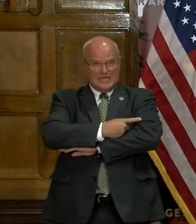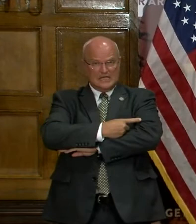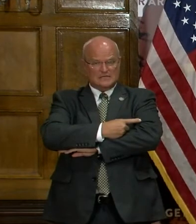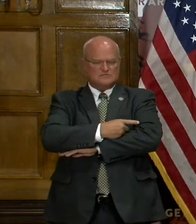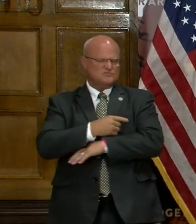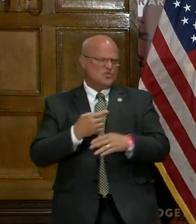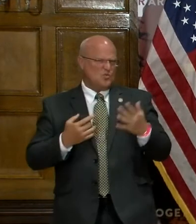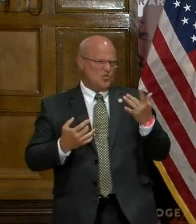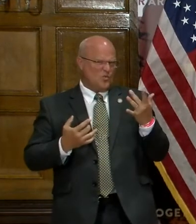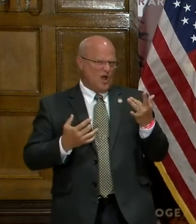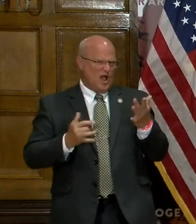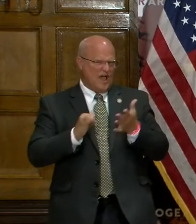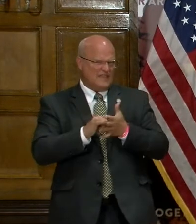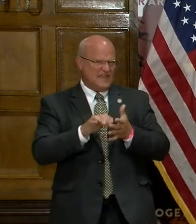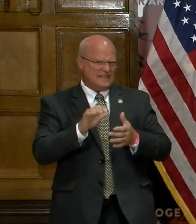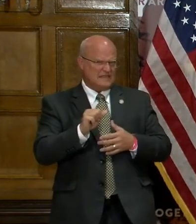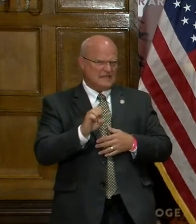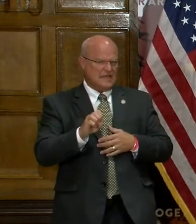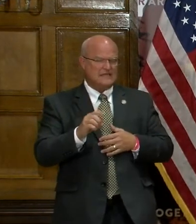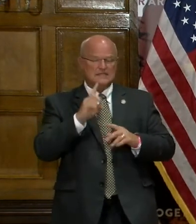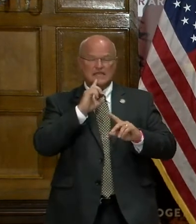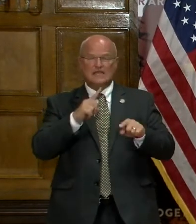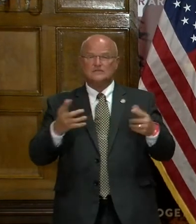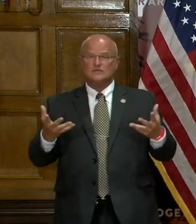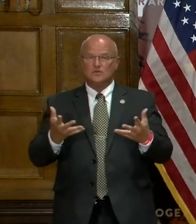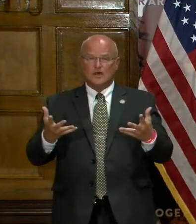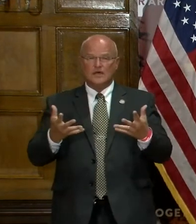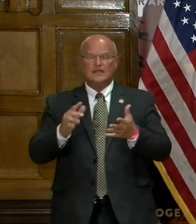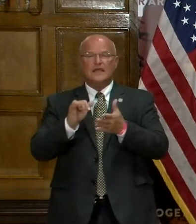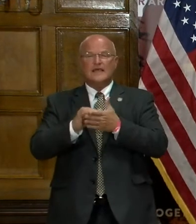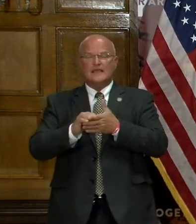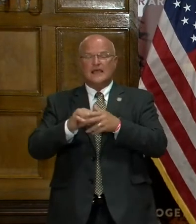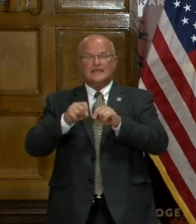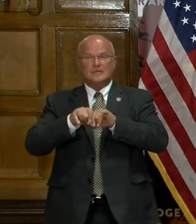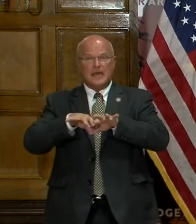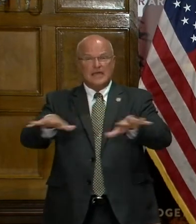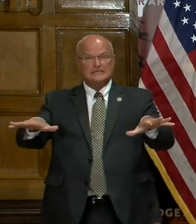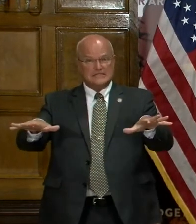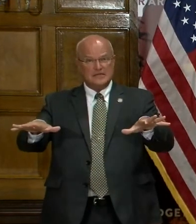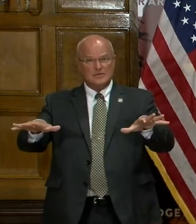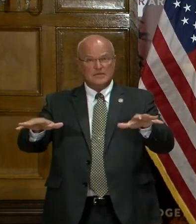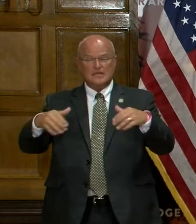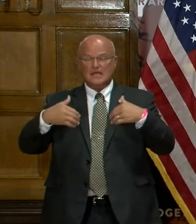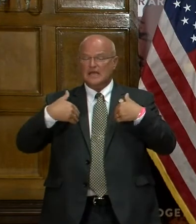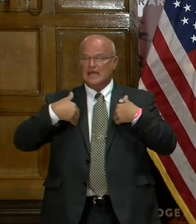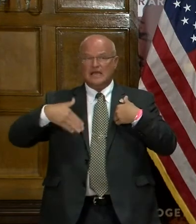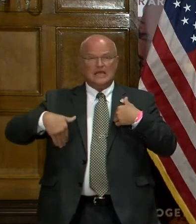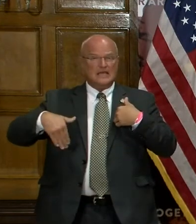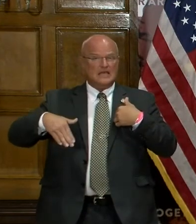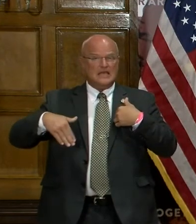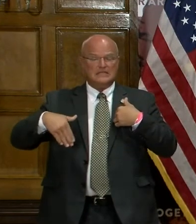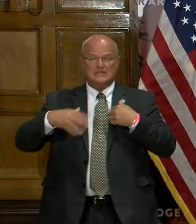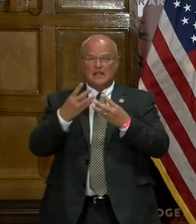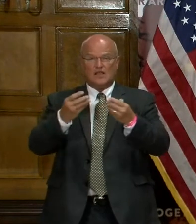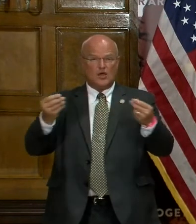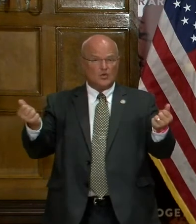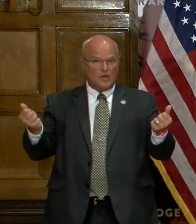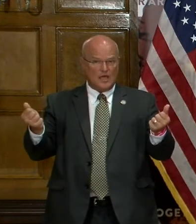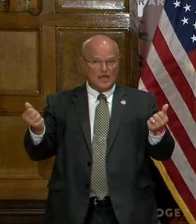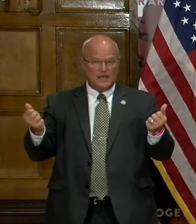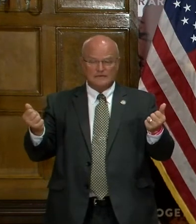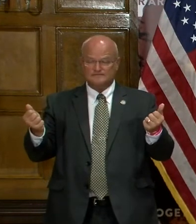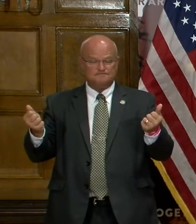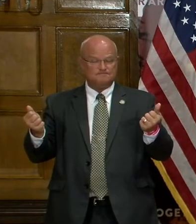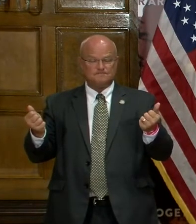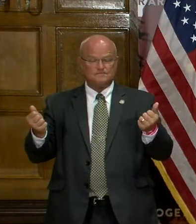well, why is that in the case? And the answer is simply that the pandemic has not abated. It has not